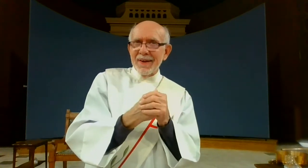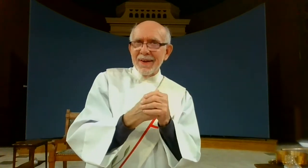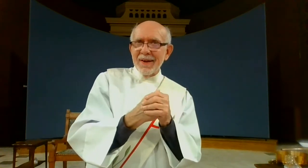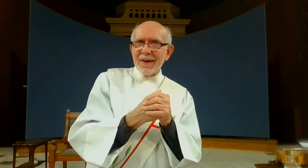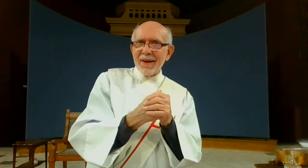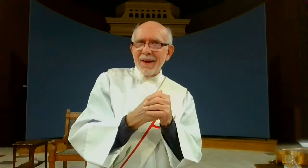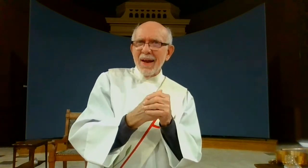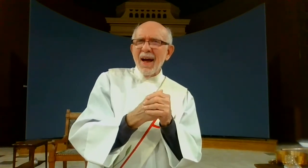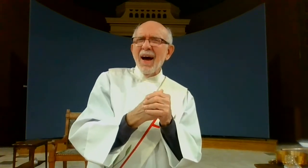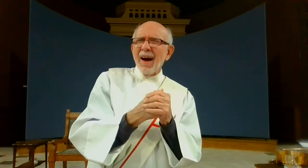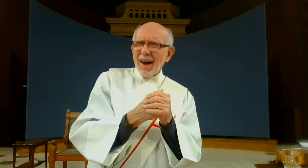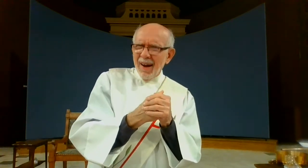was holy.